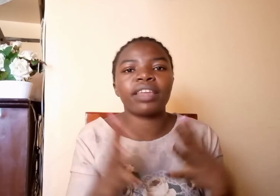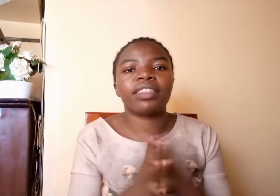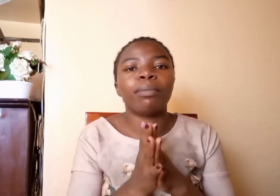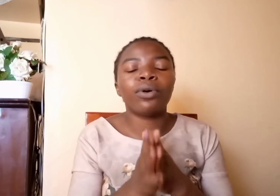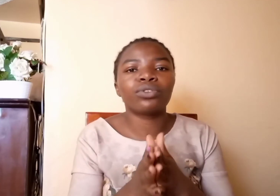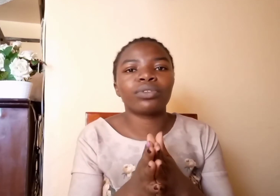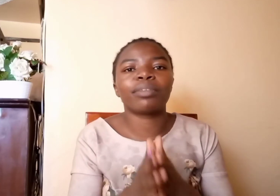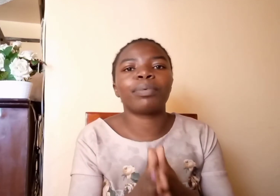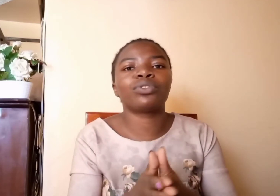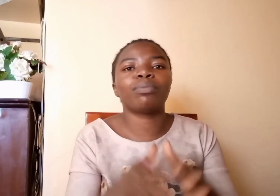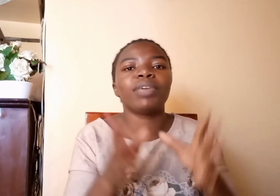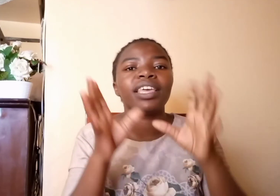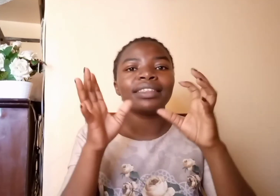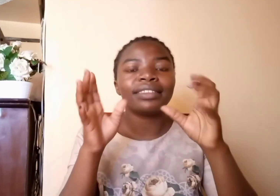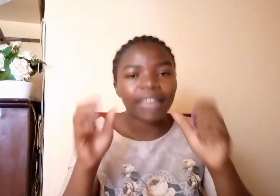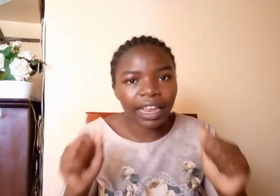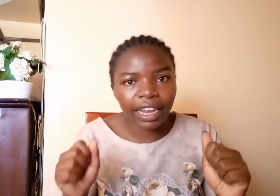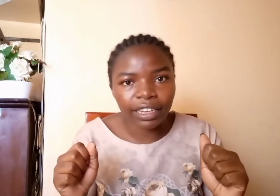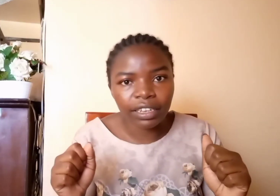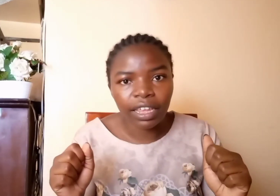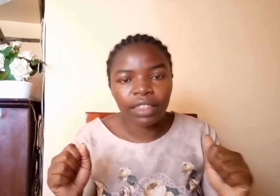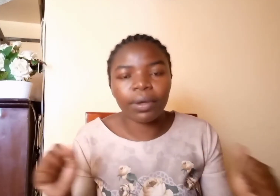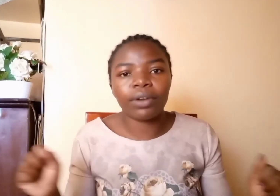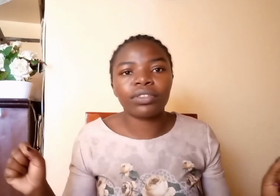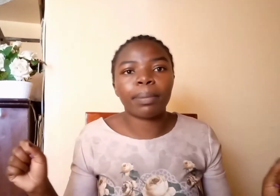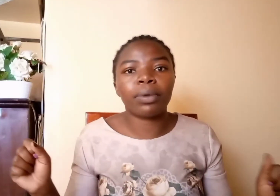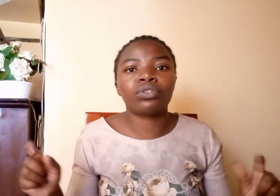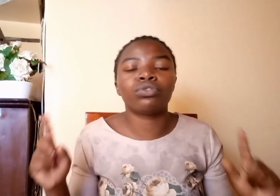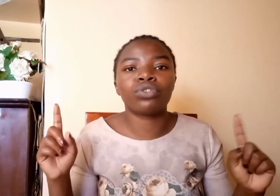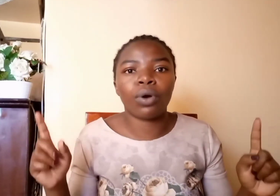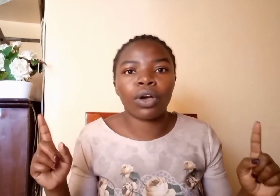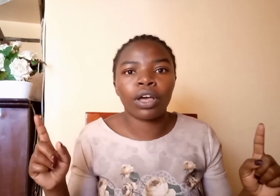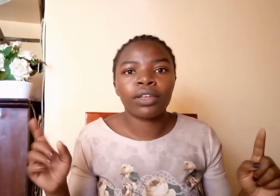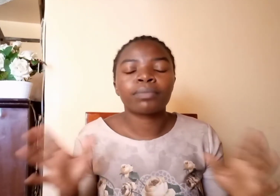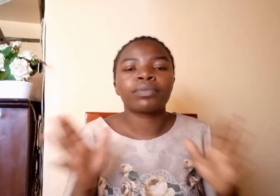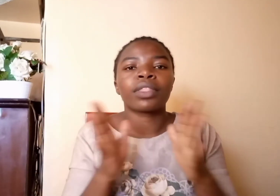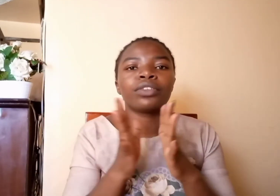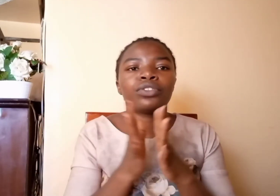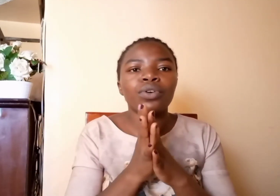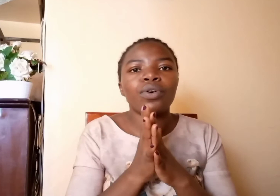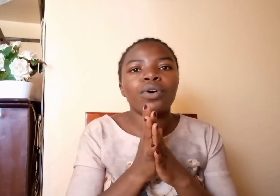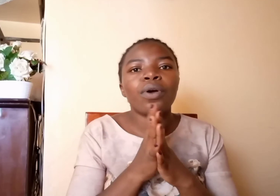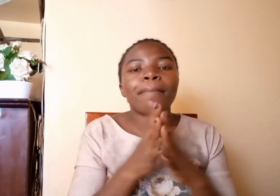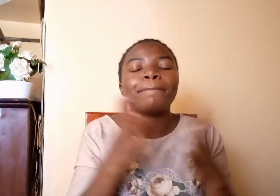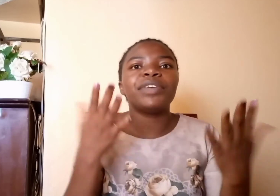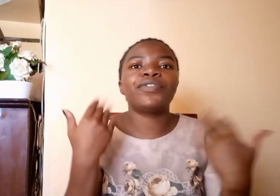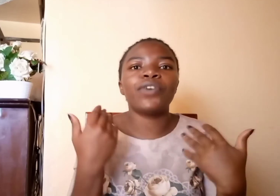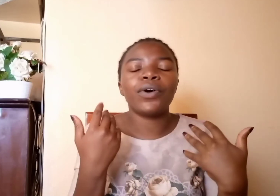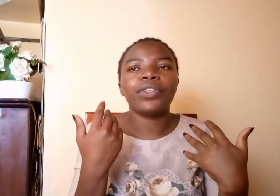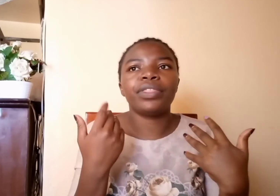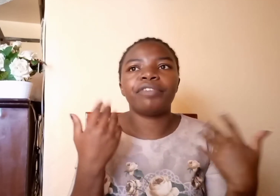the monks were supposed to be silent. They were not supposed to talk. So, before the